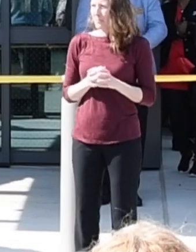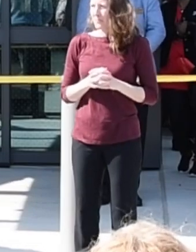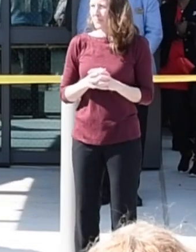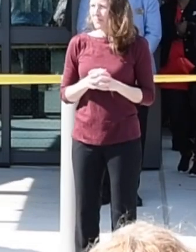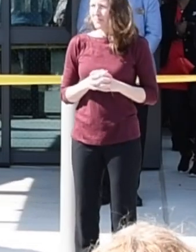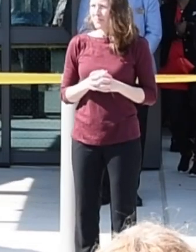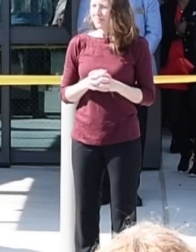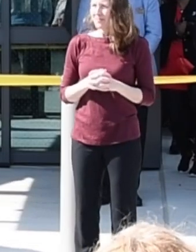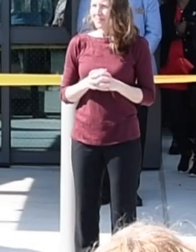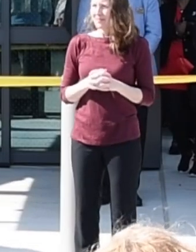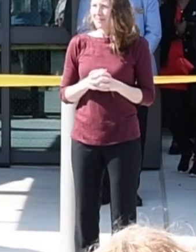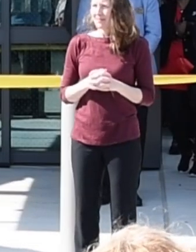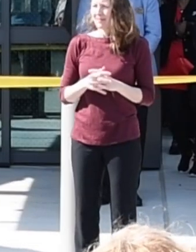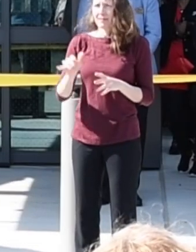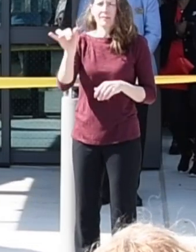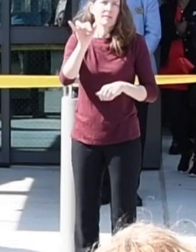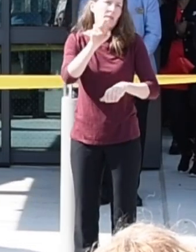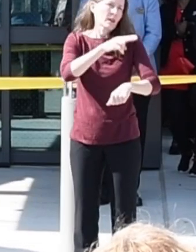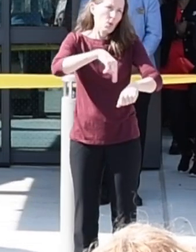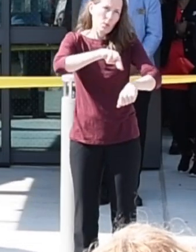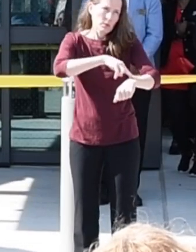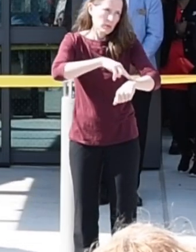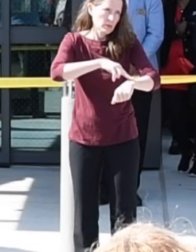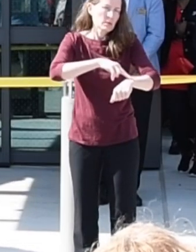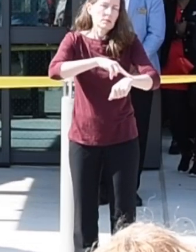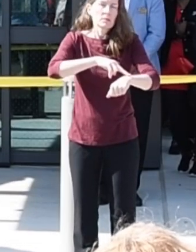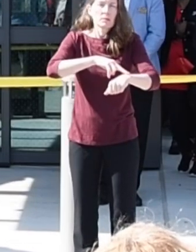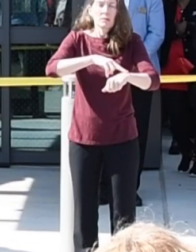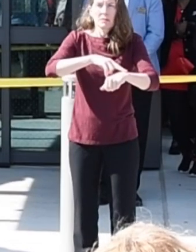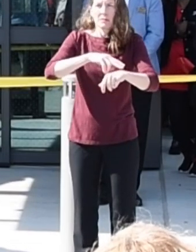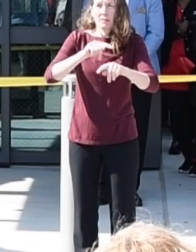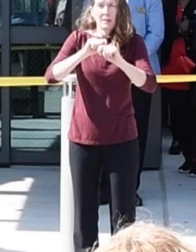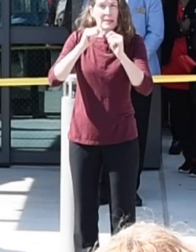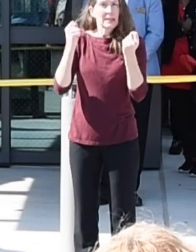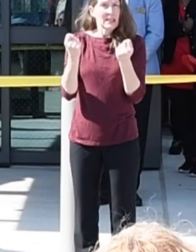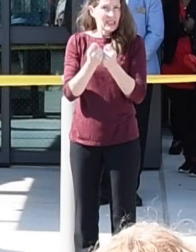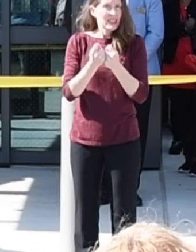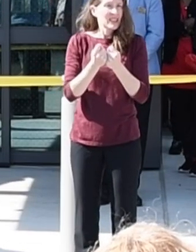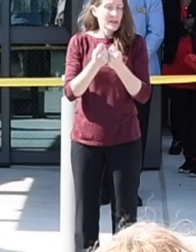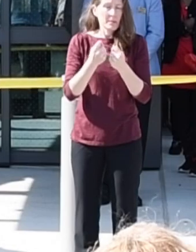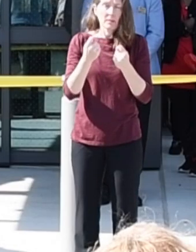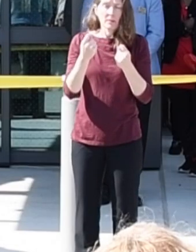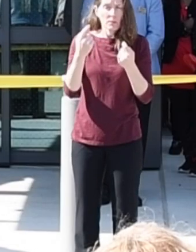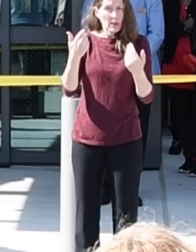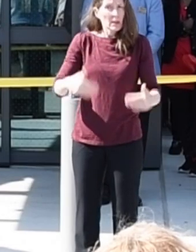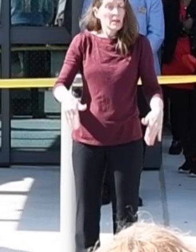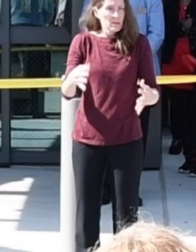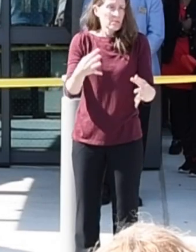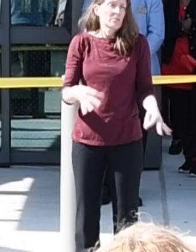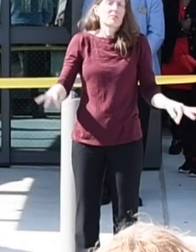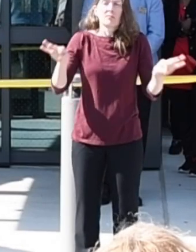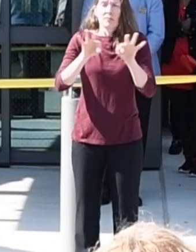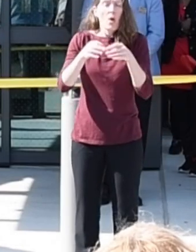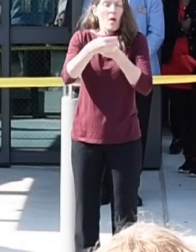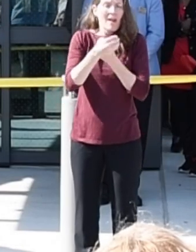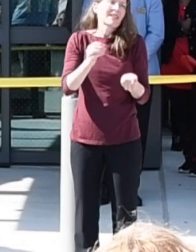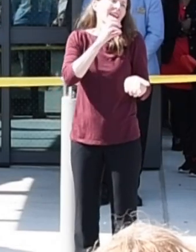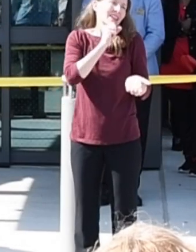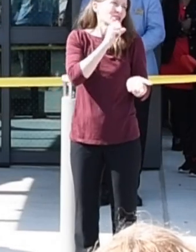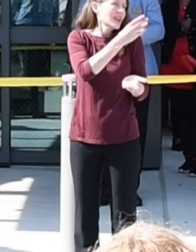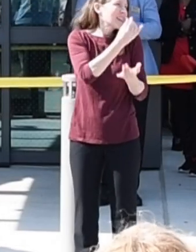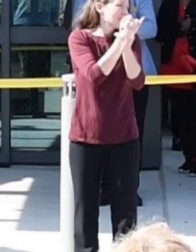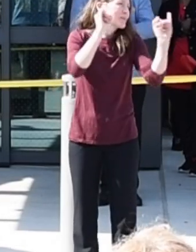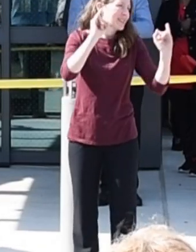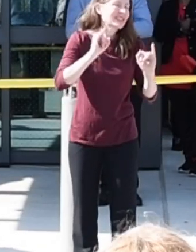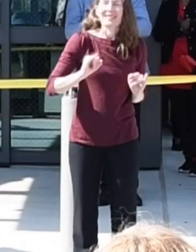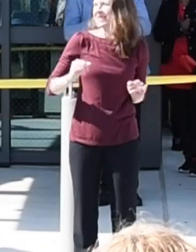And of course, the team that is moving this forward and helped kick us off today, the Office of Aging and Independence.